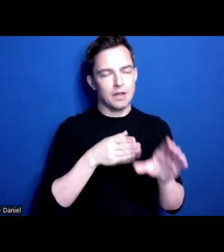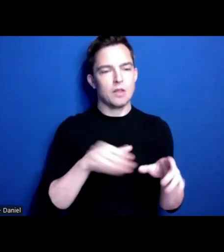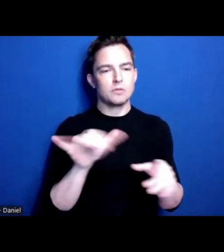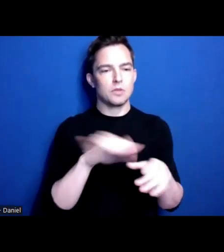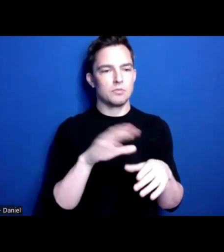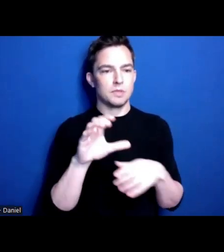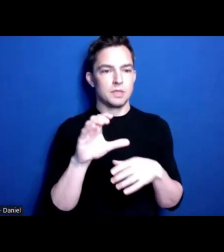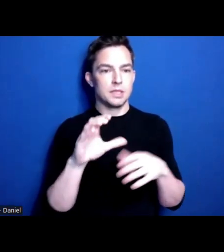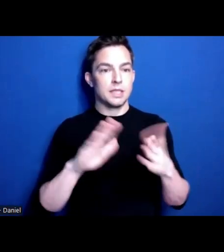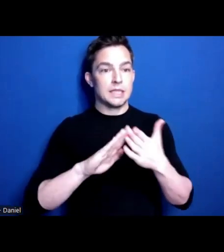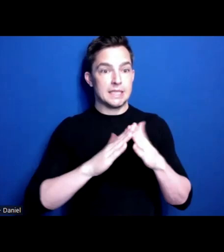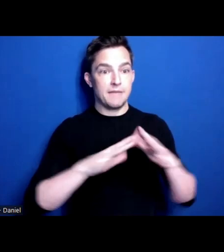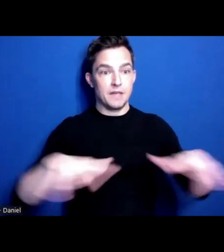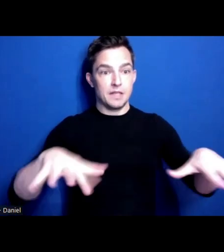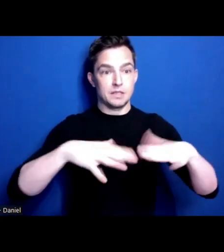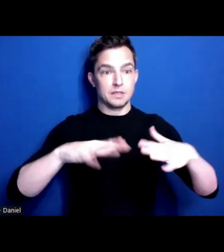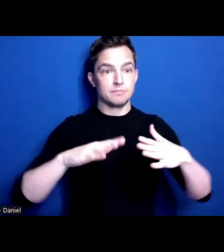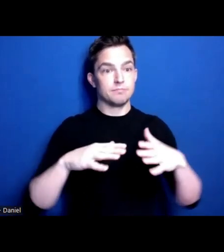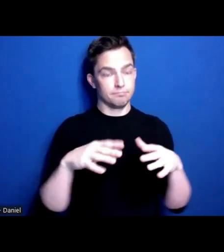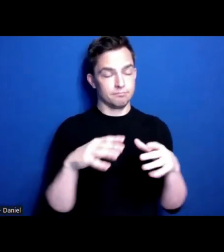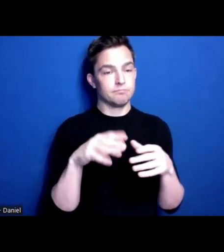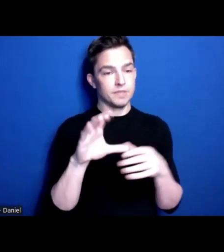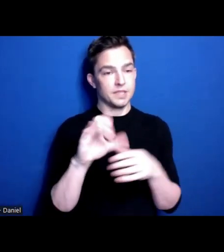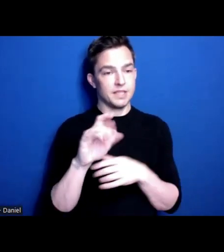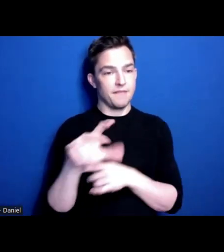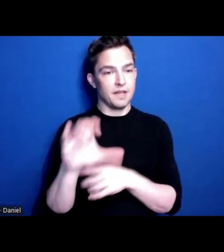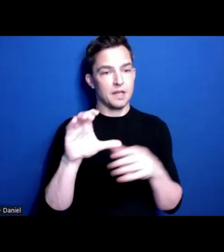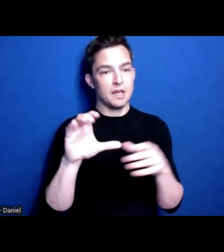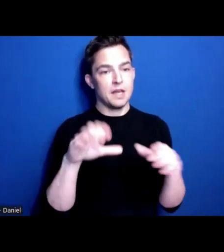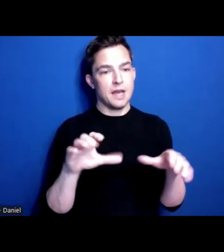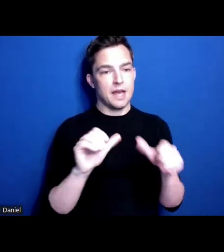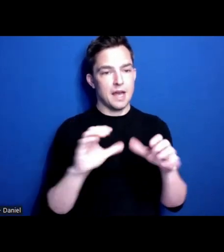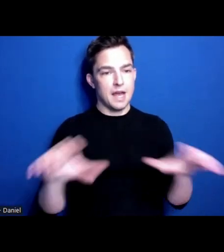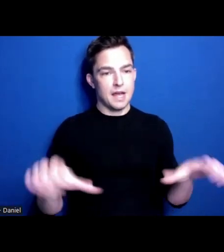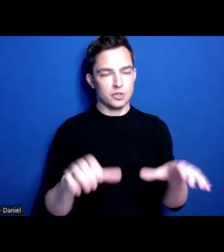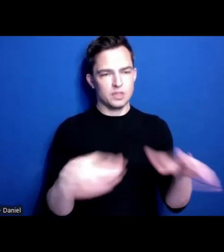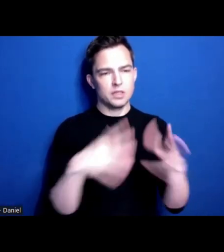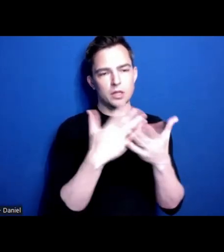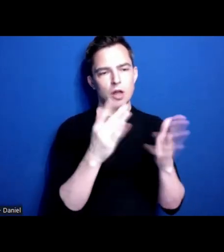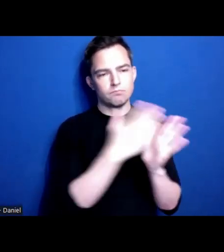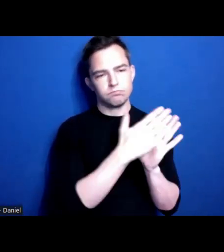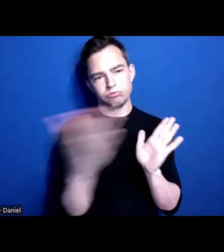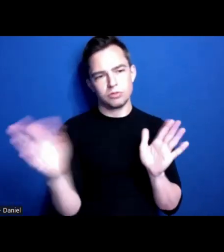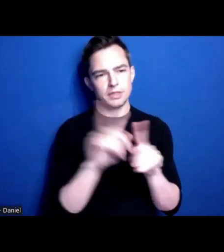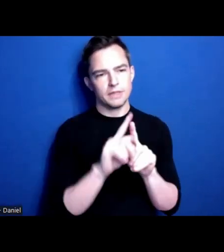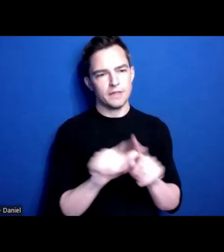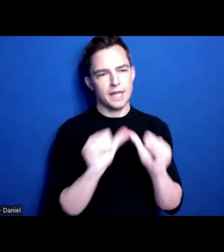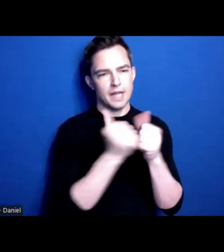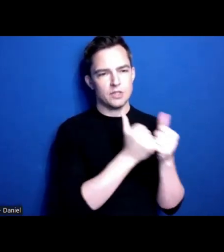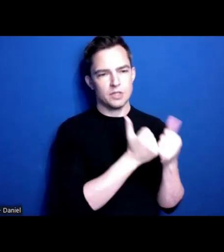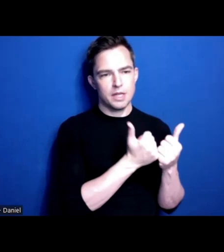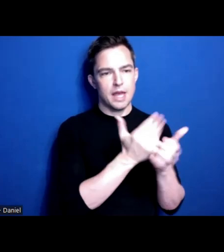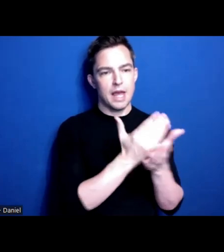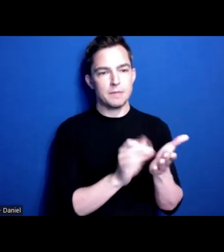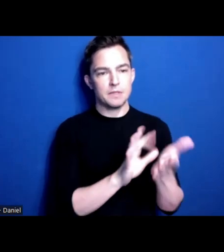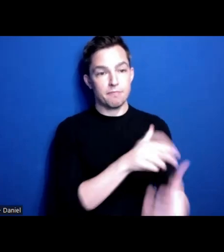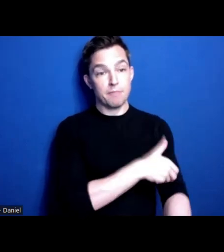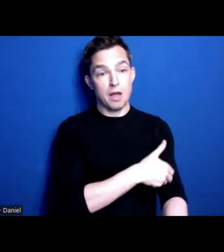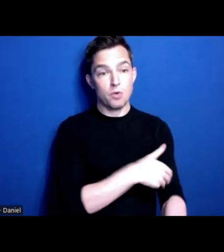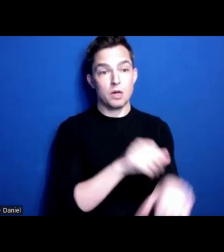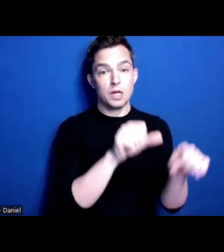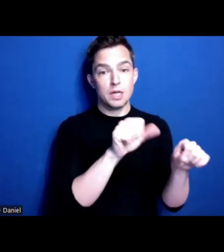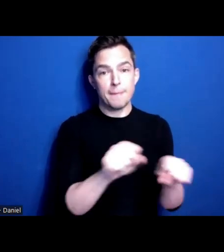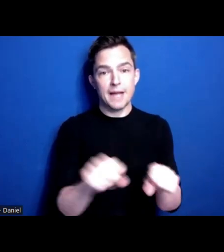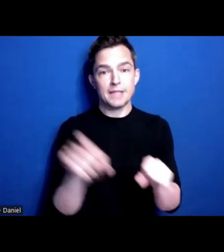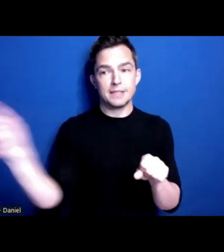civic actions, and quote, a wide range of agencies, elements of power, and capacities that